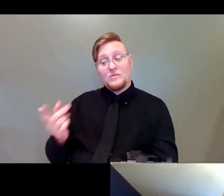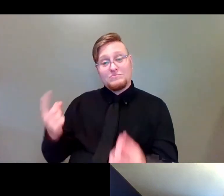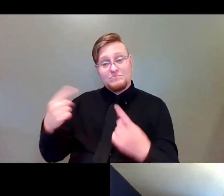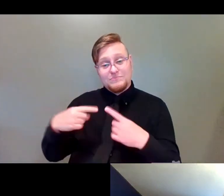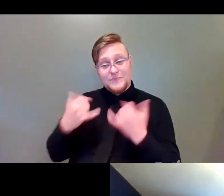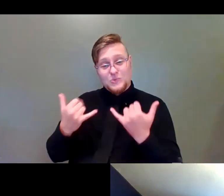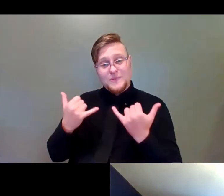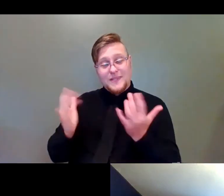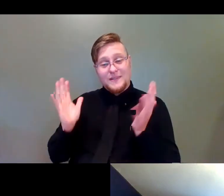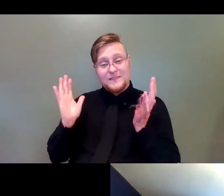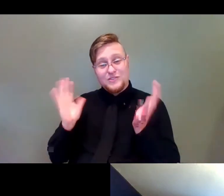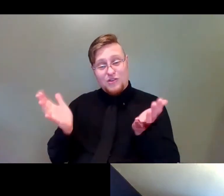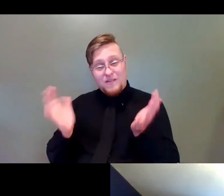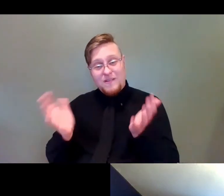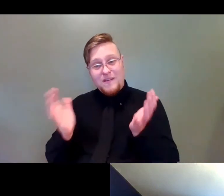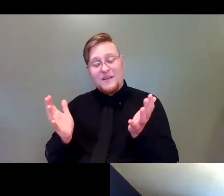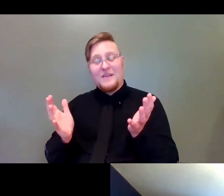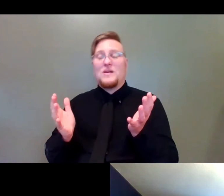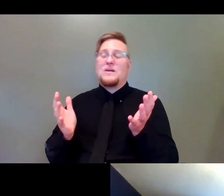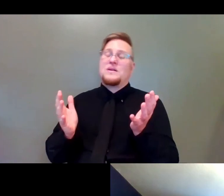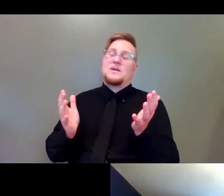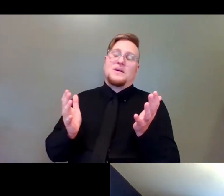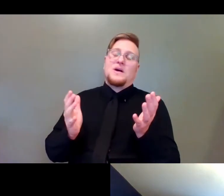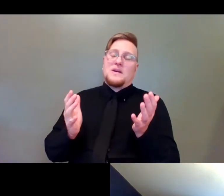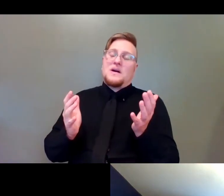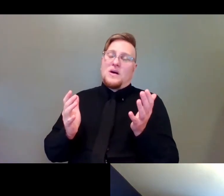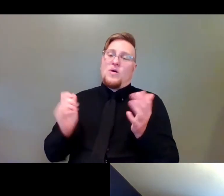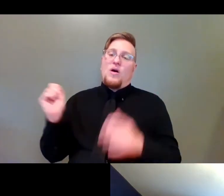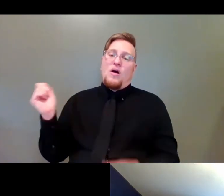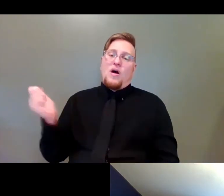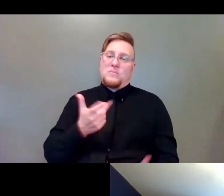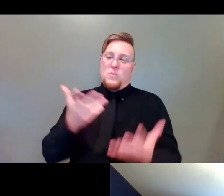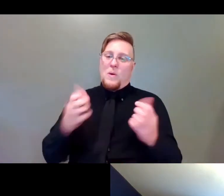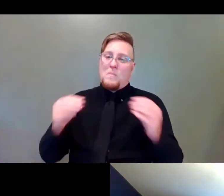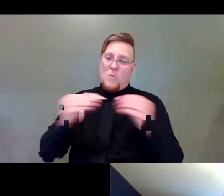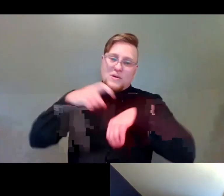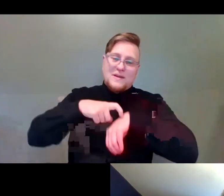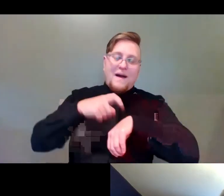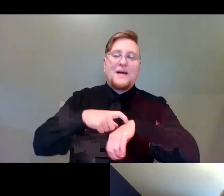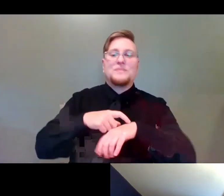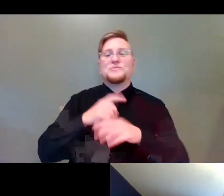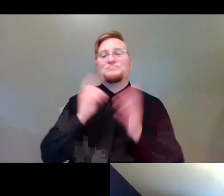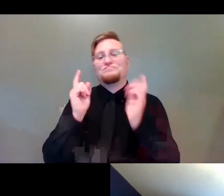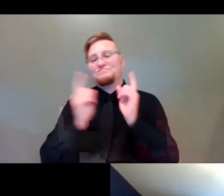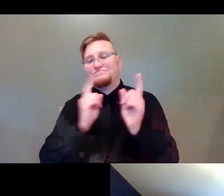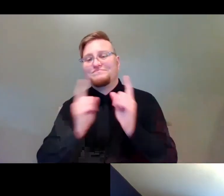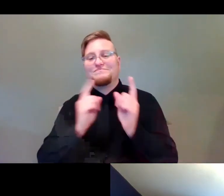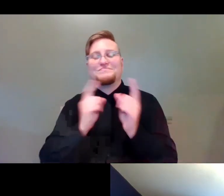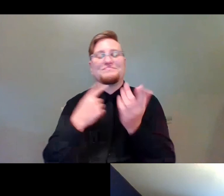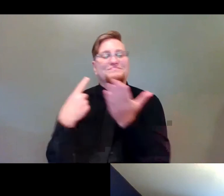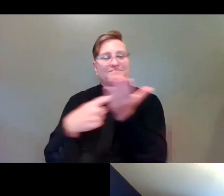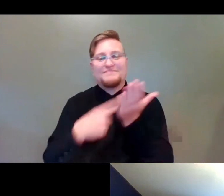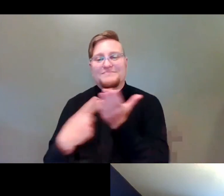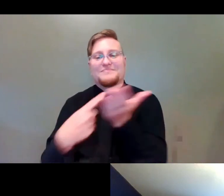of us could agree that we'd love to spend more time with you, asking questions, getting to know you, and just learning more and more from each